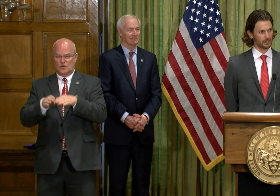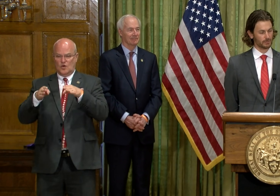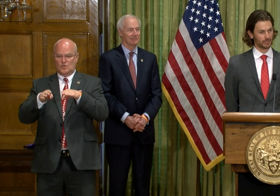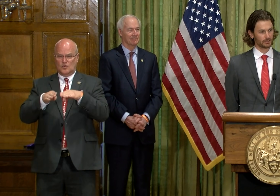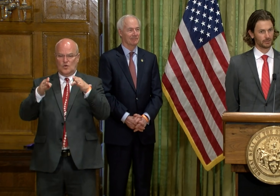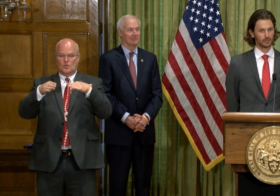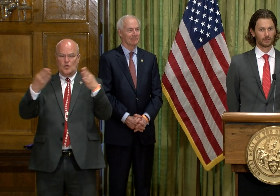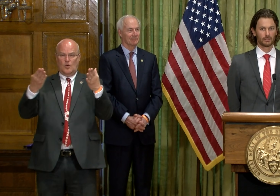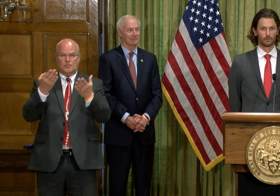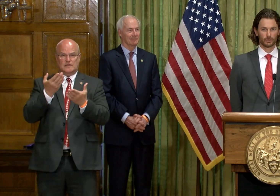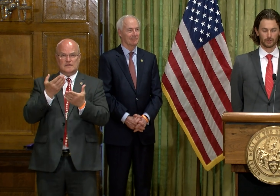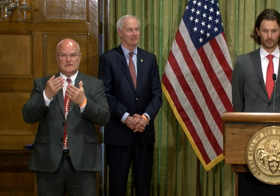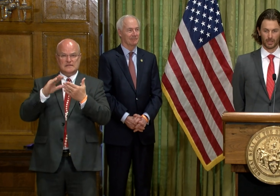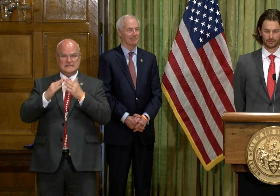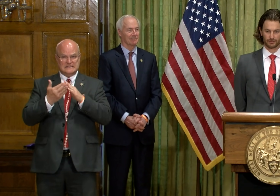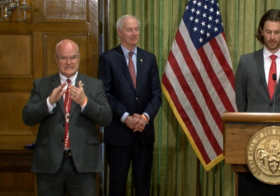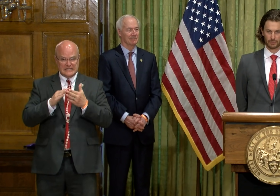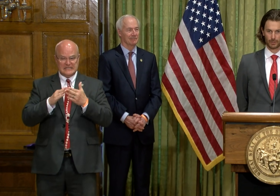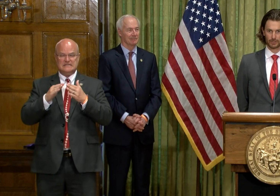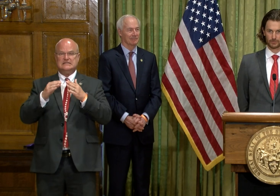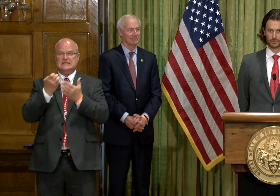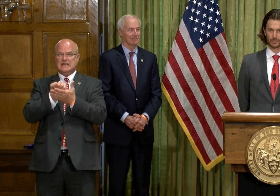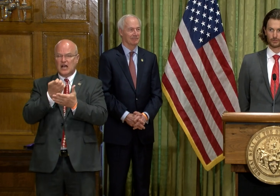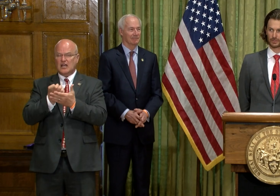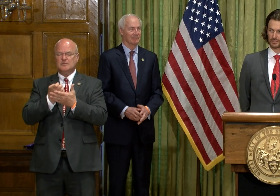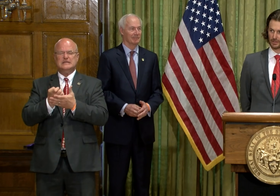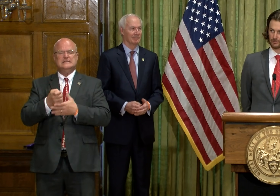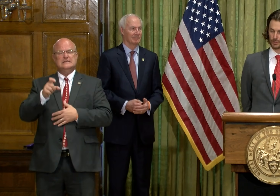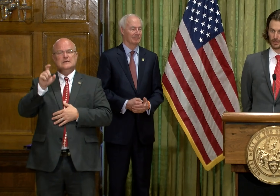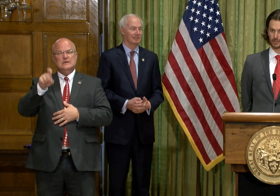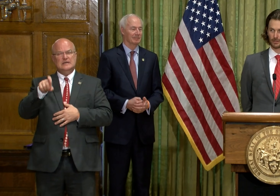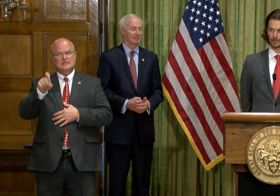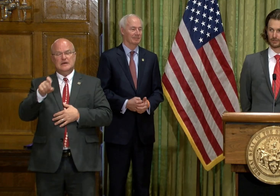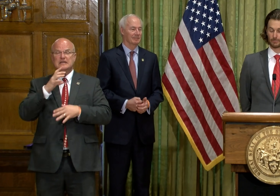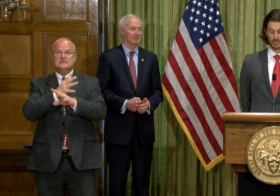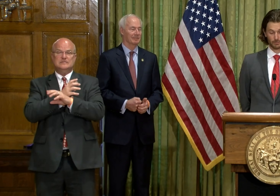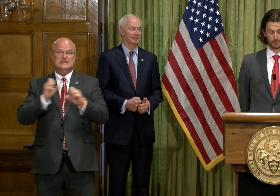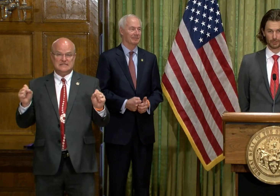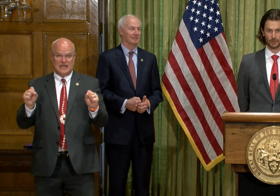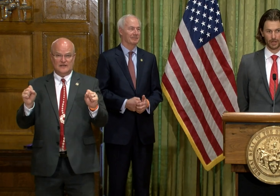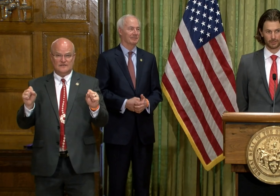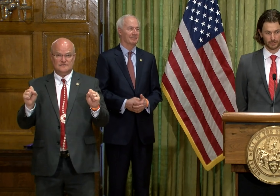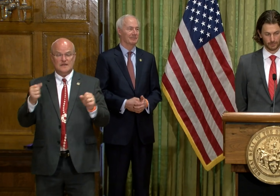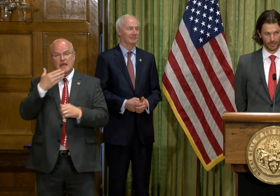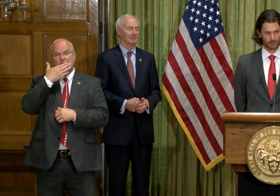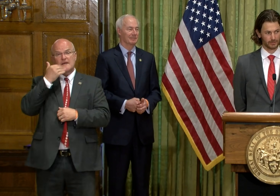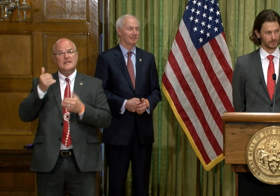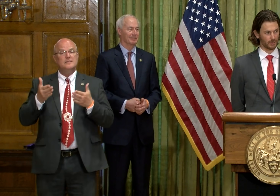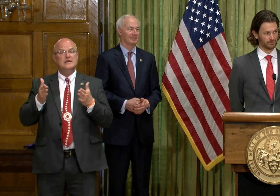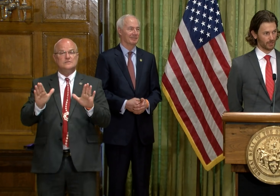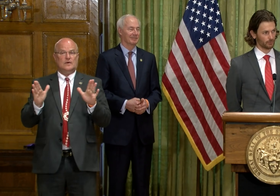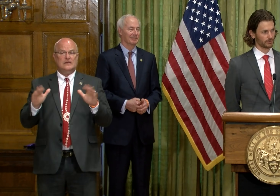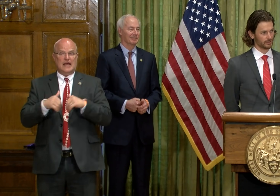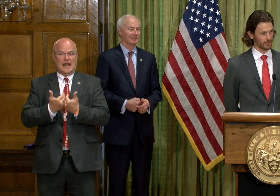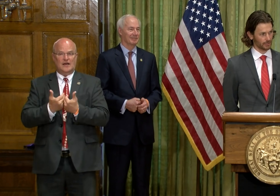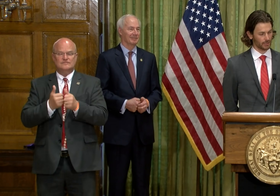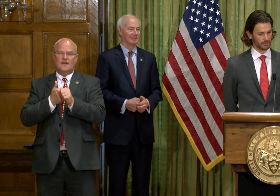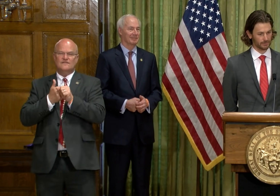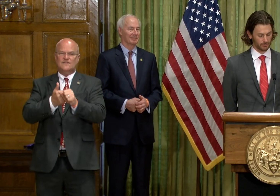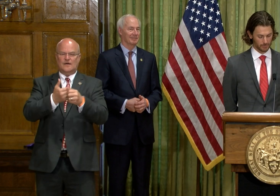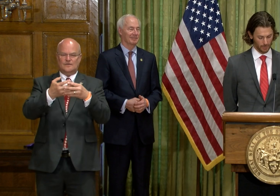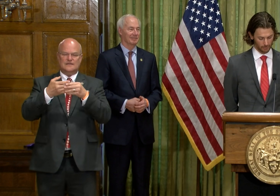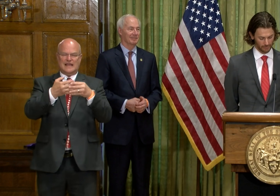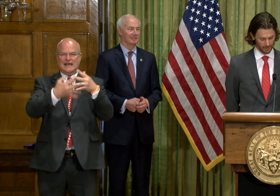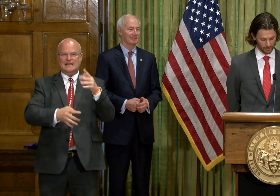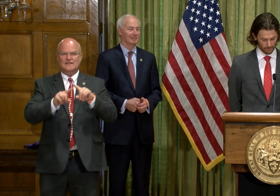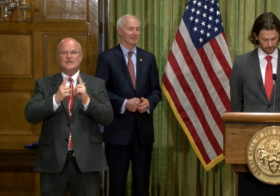in the economy, we are going to have to find a way to do so in a safe way, and the best way we know how to do that is by following these